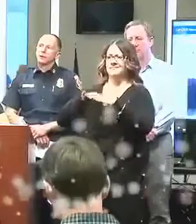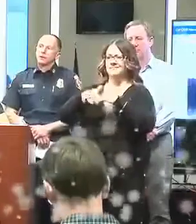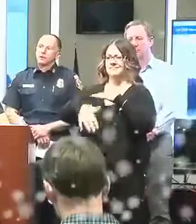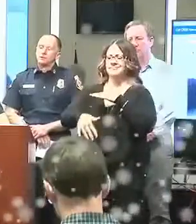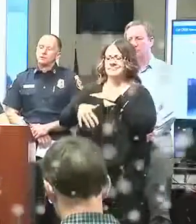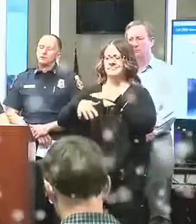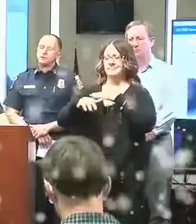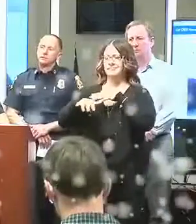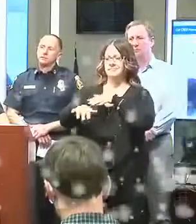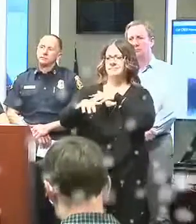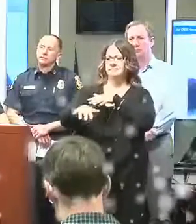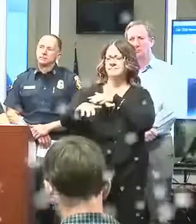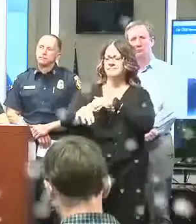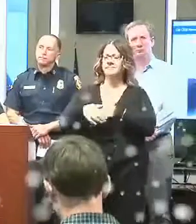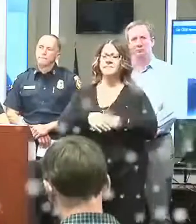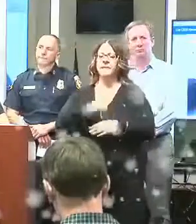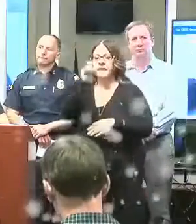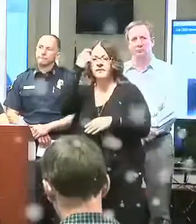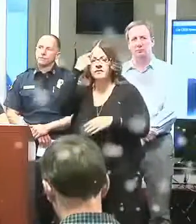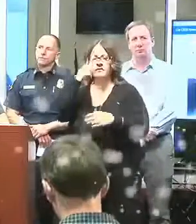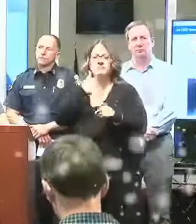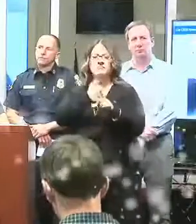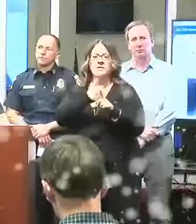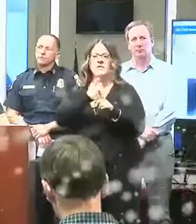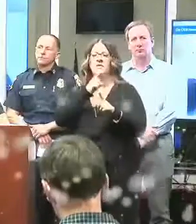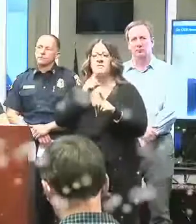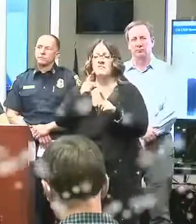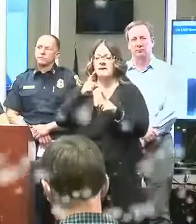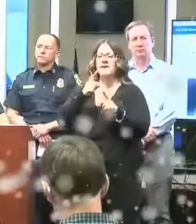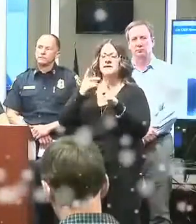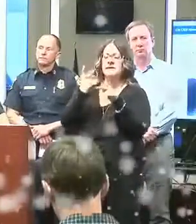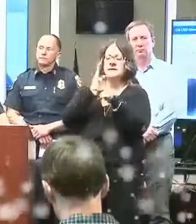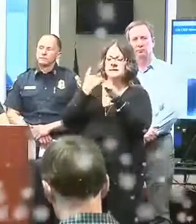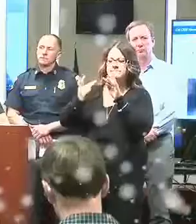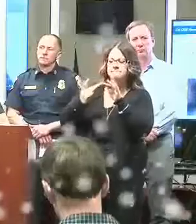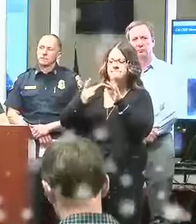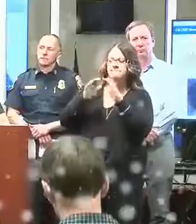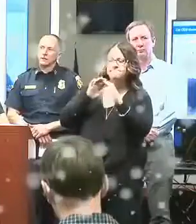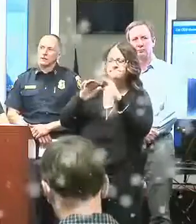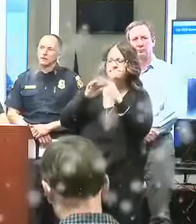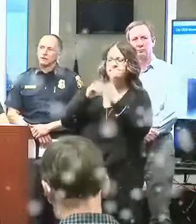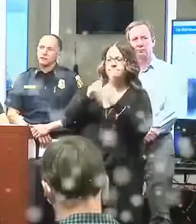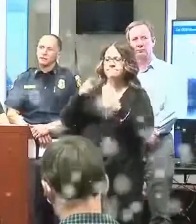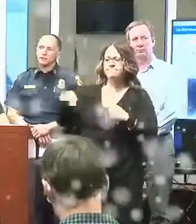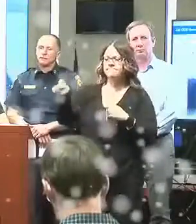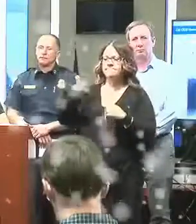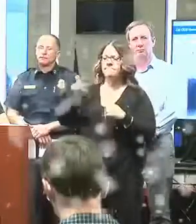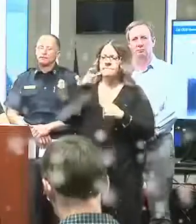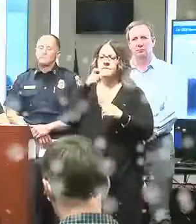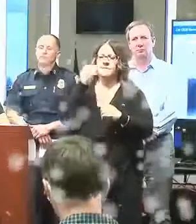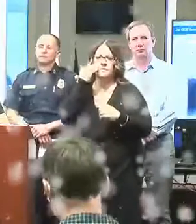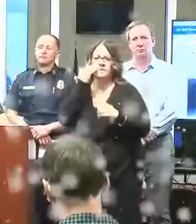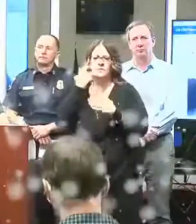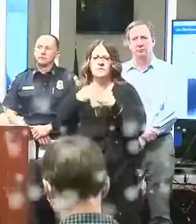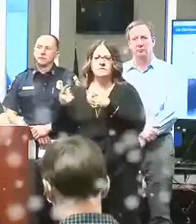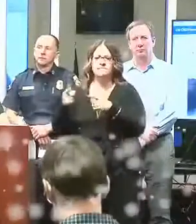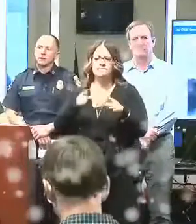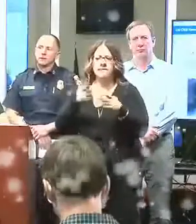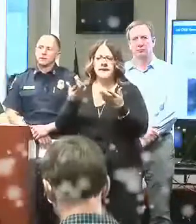been in contact with the officials that are managing the incident throughout the weekend, and again has had conversations